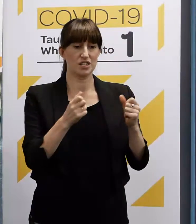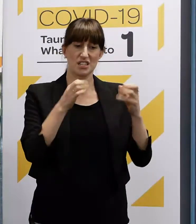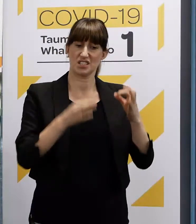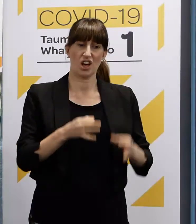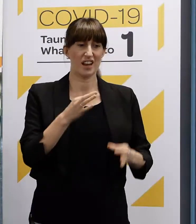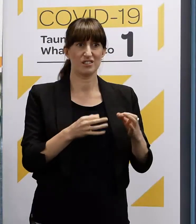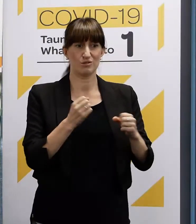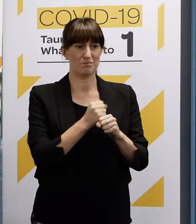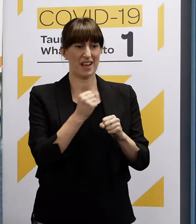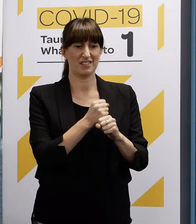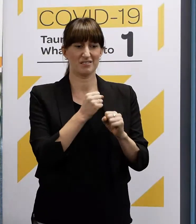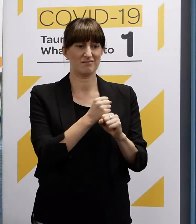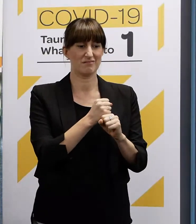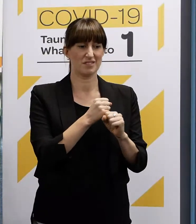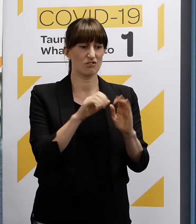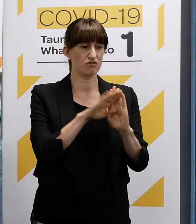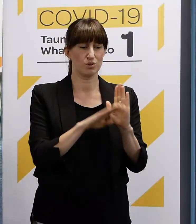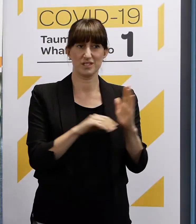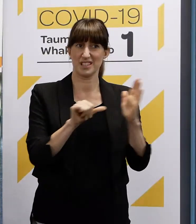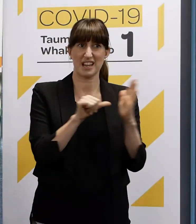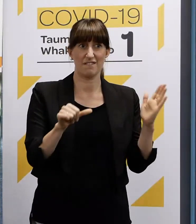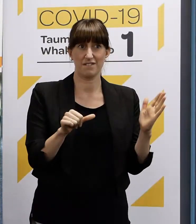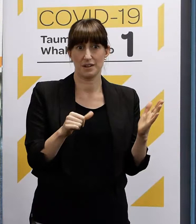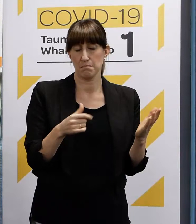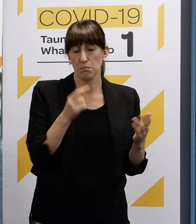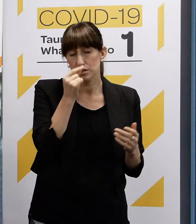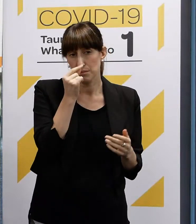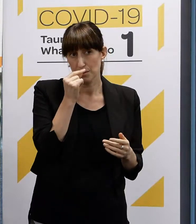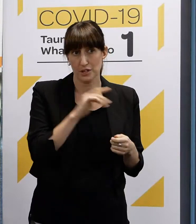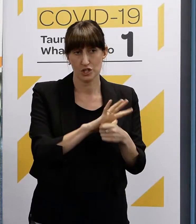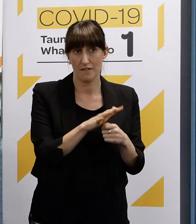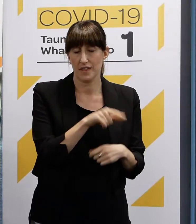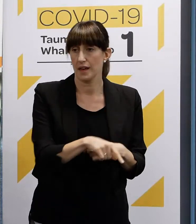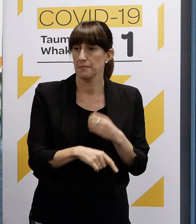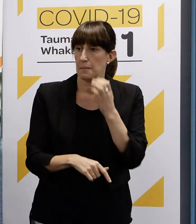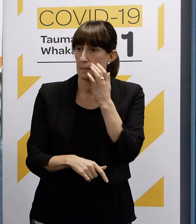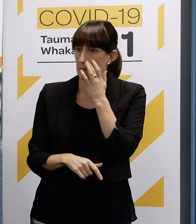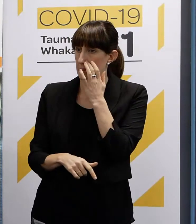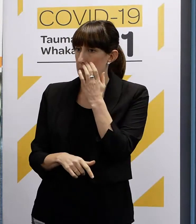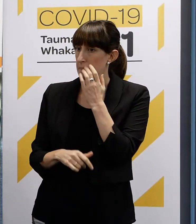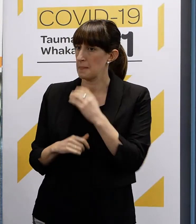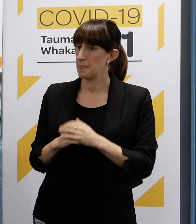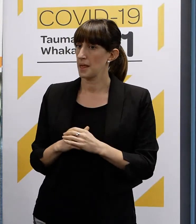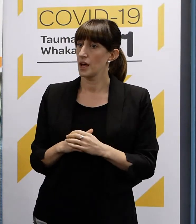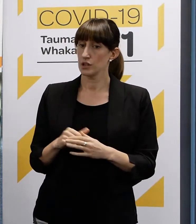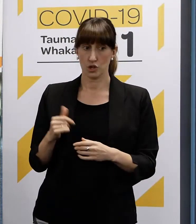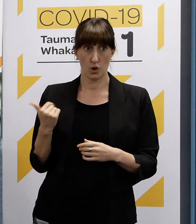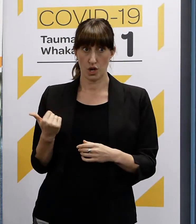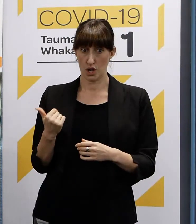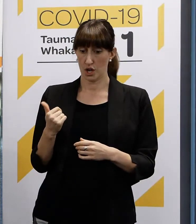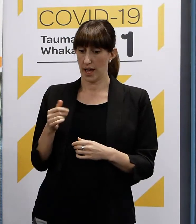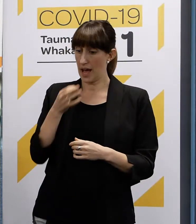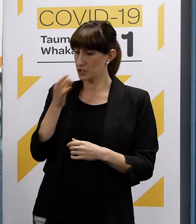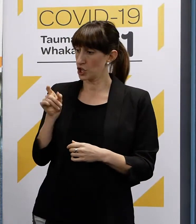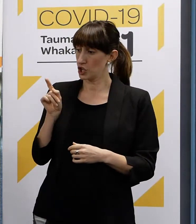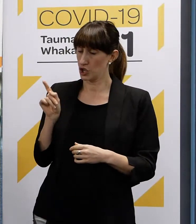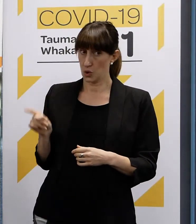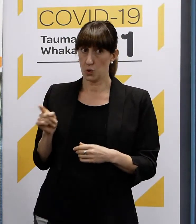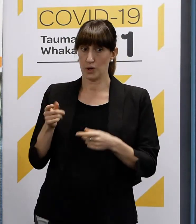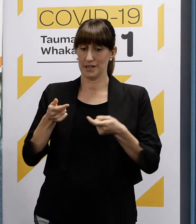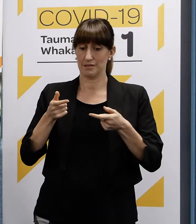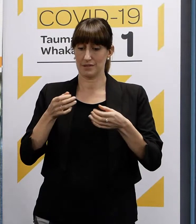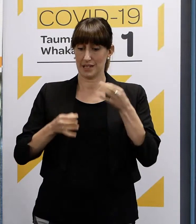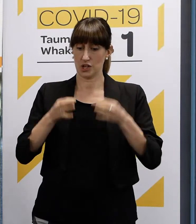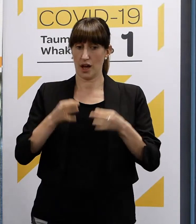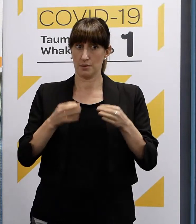makes it clear there may be a case at that facility. Can't give any wider policy for people to stay in their rooms until they've had a negative